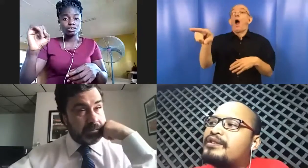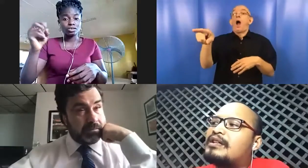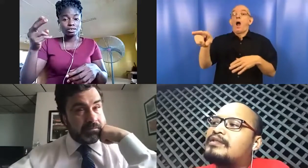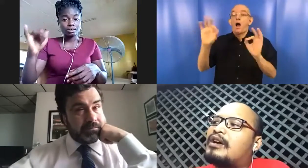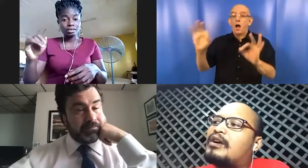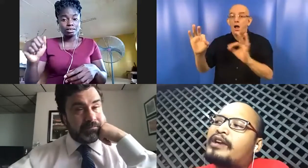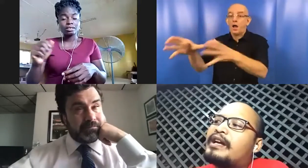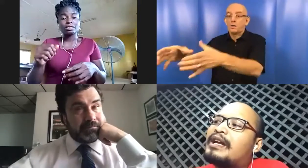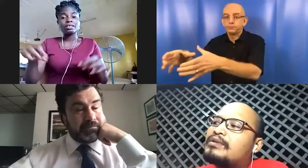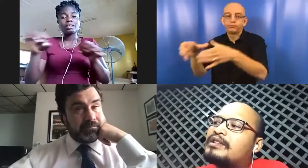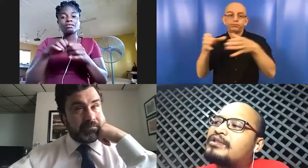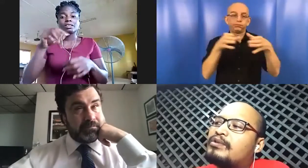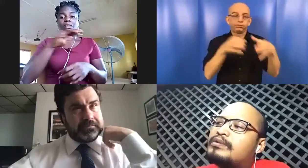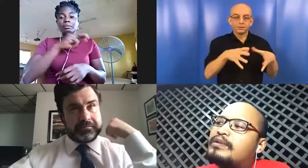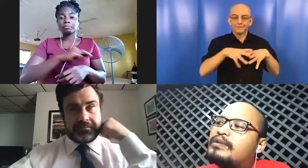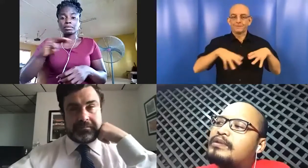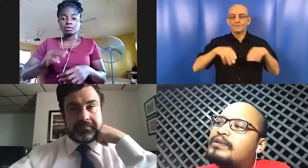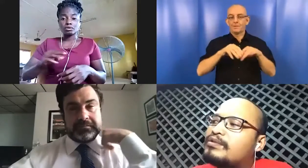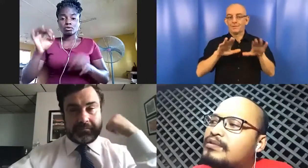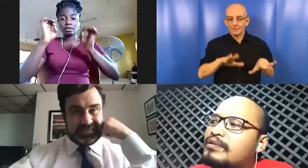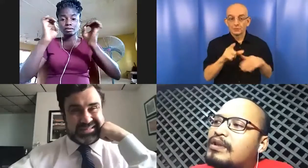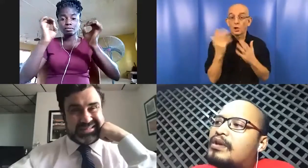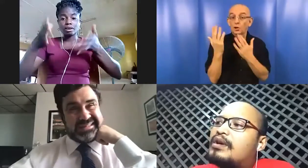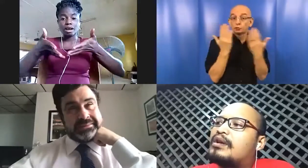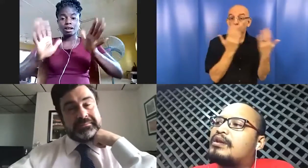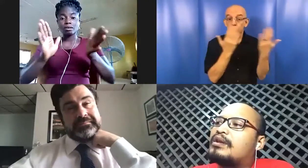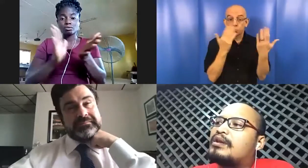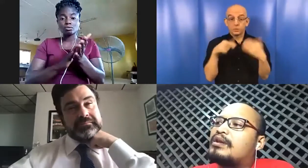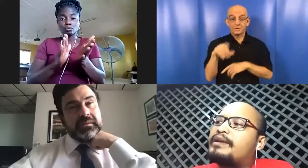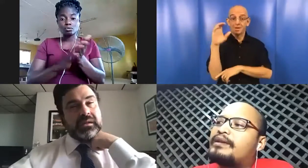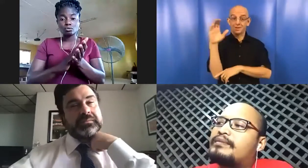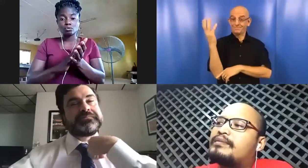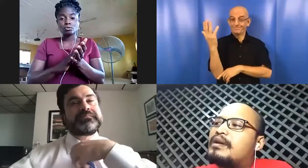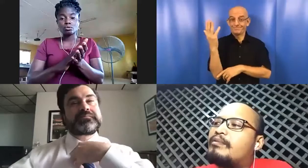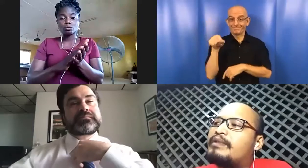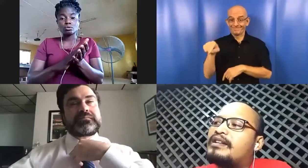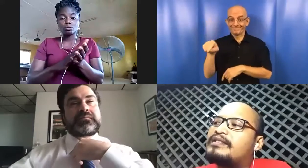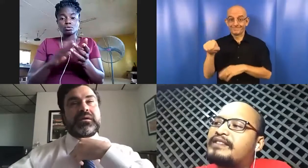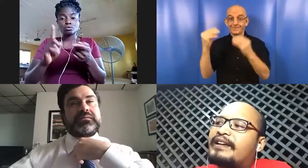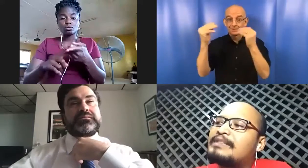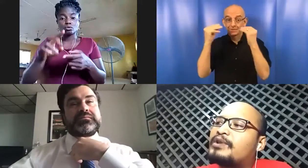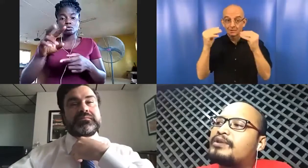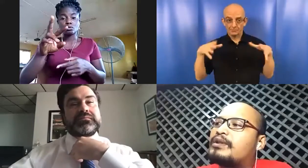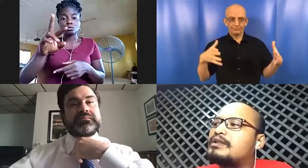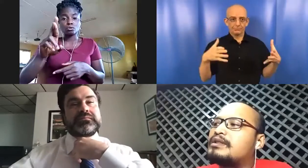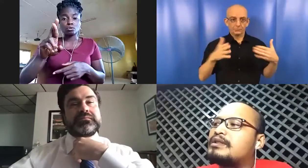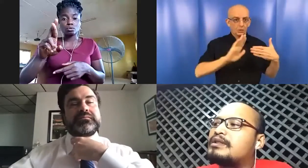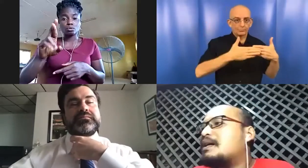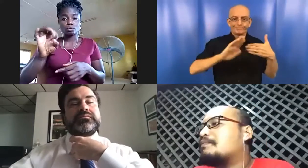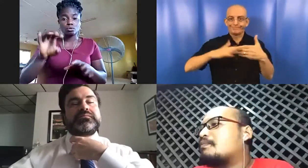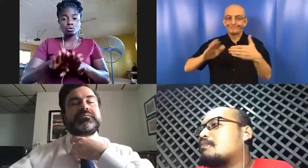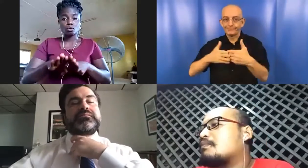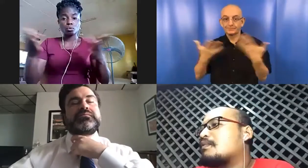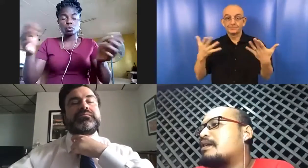Education already allowed the school in the green zone to reopen with the strict health protocol.